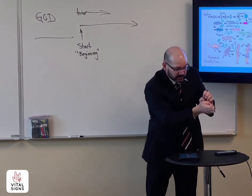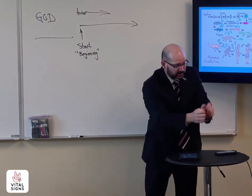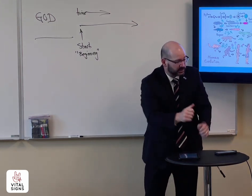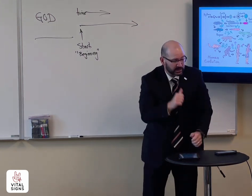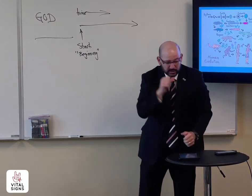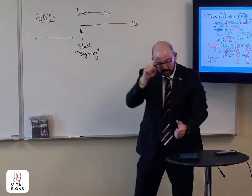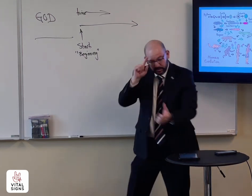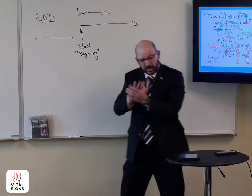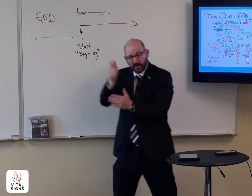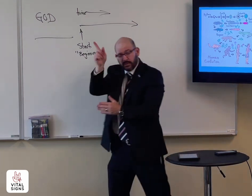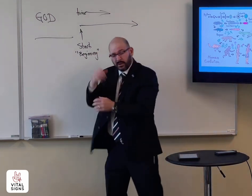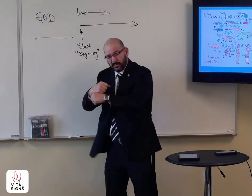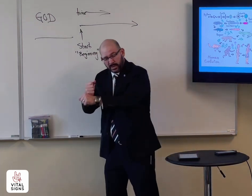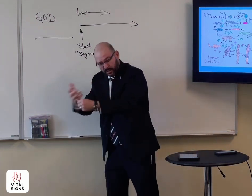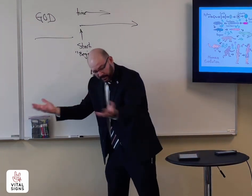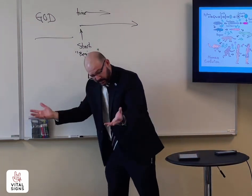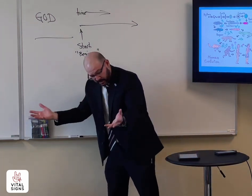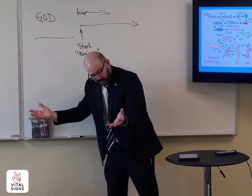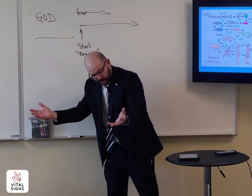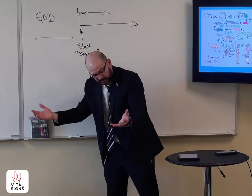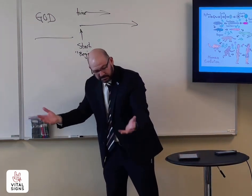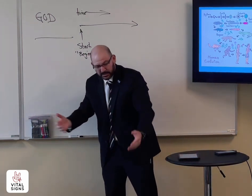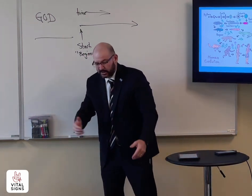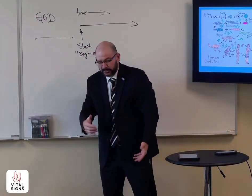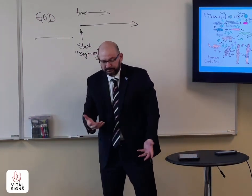and they understand evolution, they understand creation,